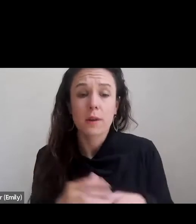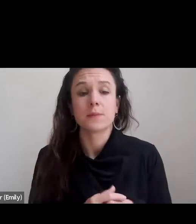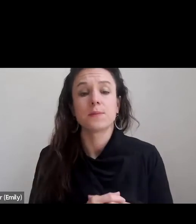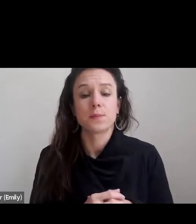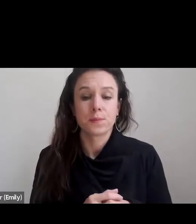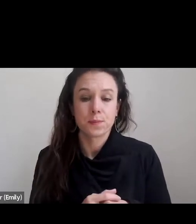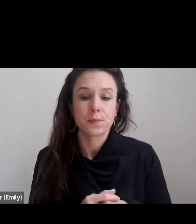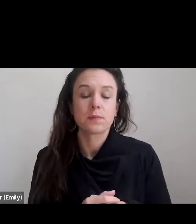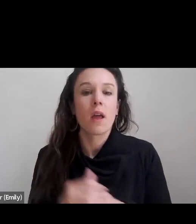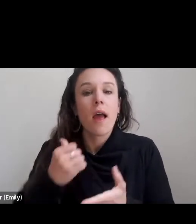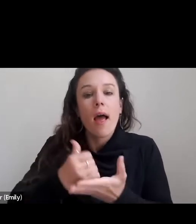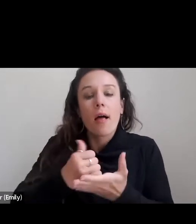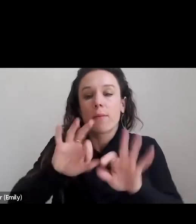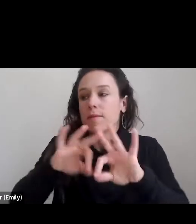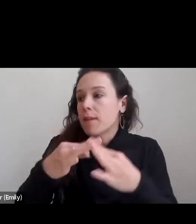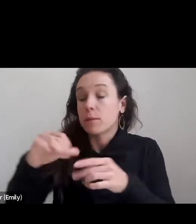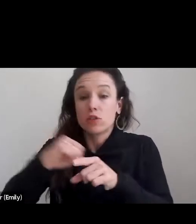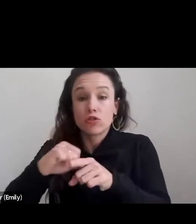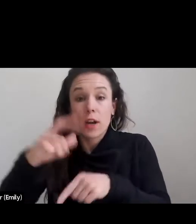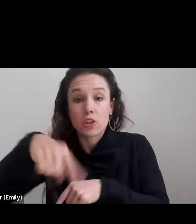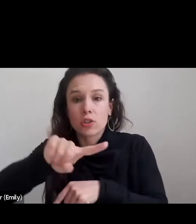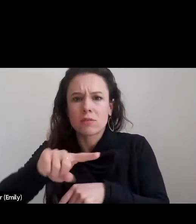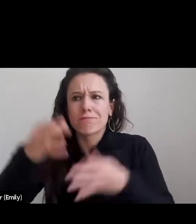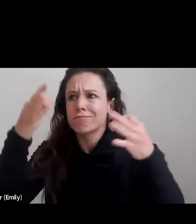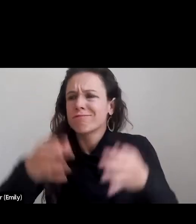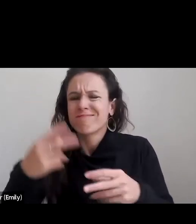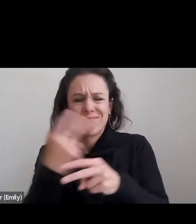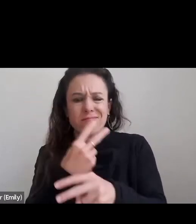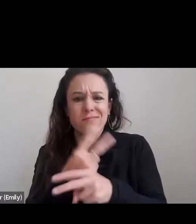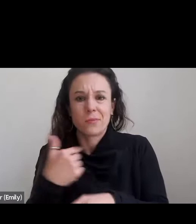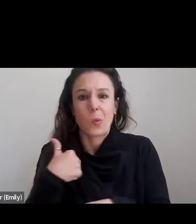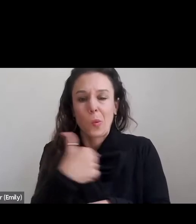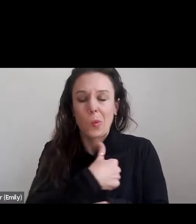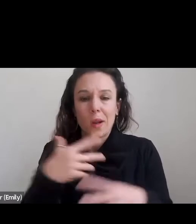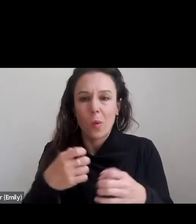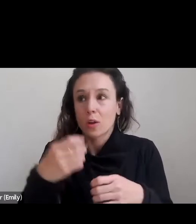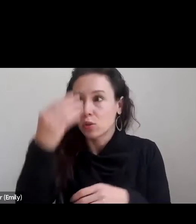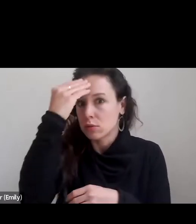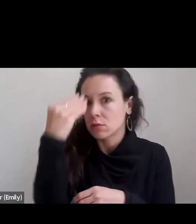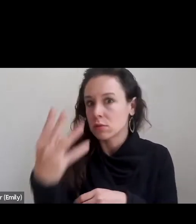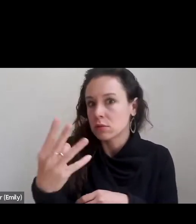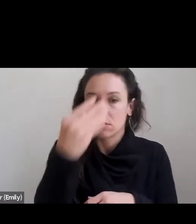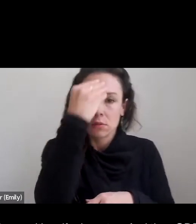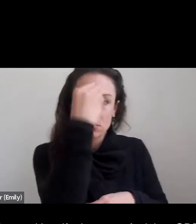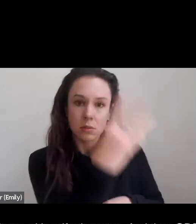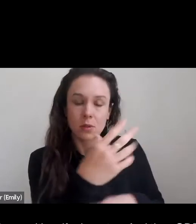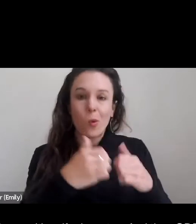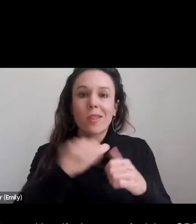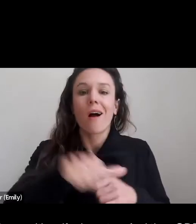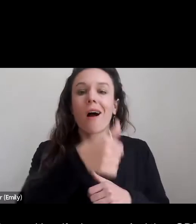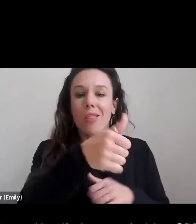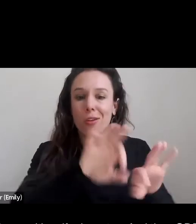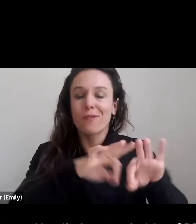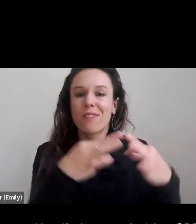the family trainers decide, what we wanted to be sharing with other family members, same